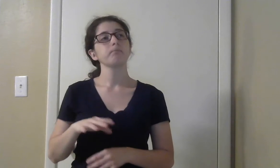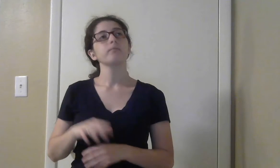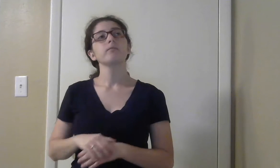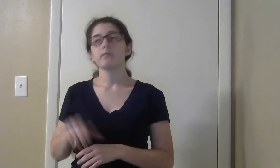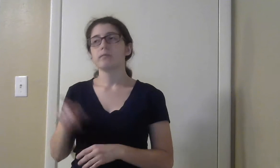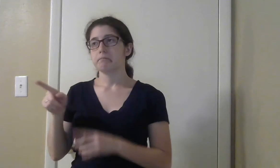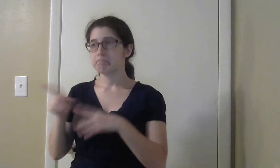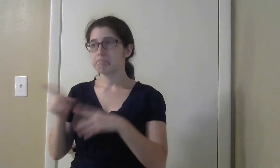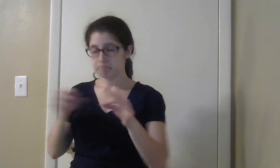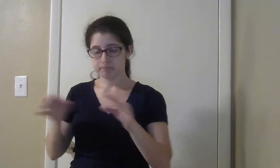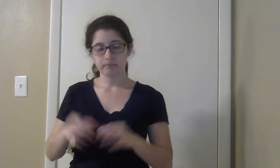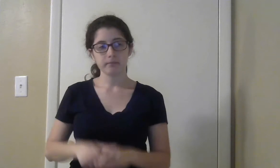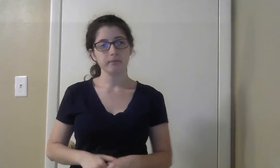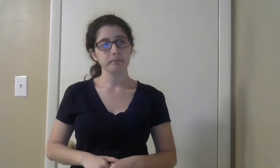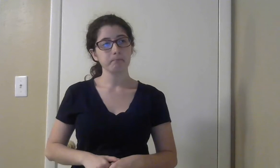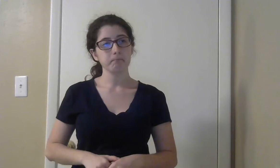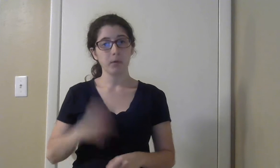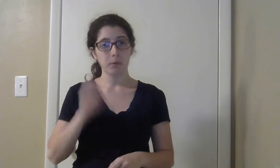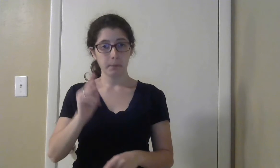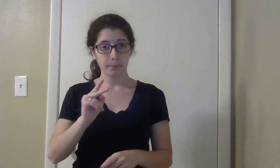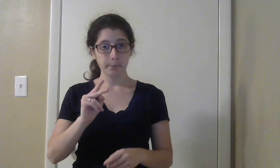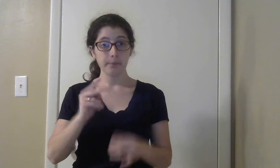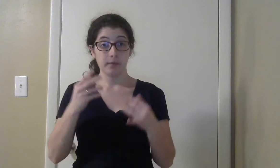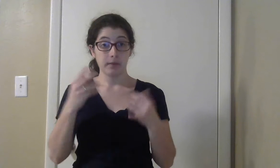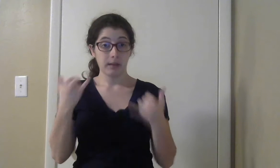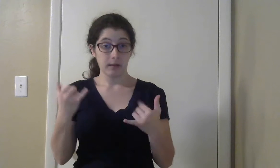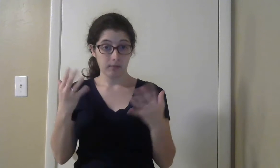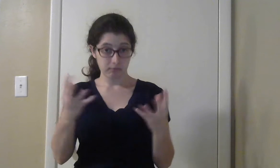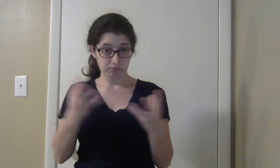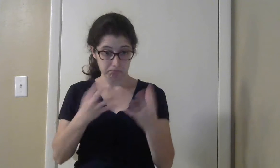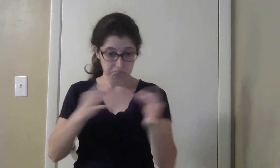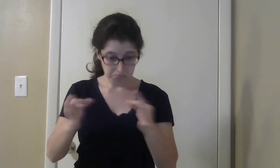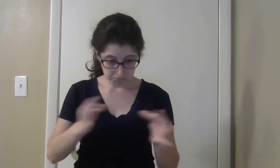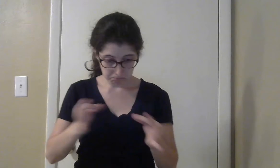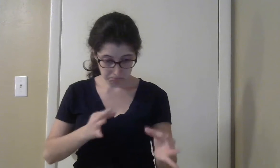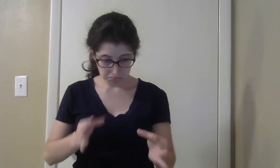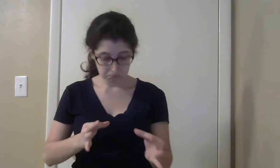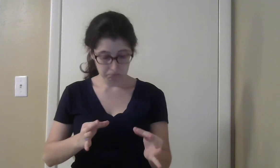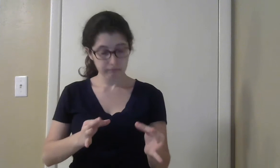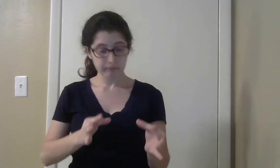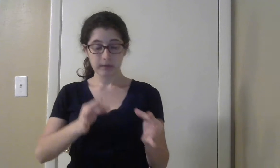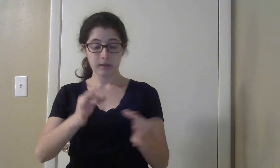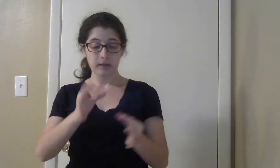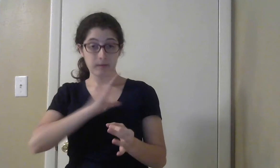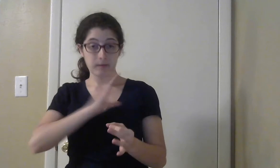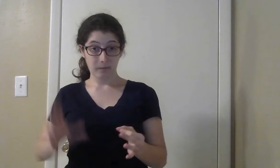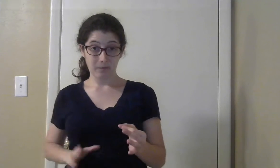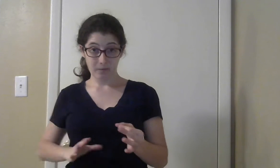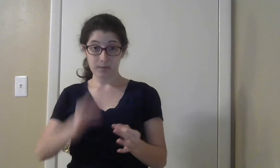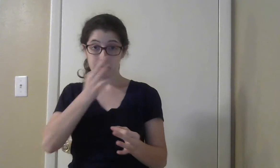generally accepted definition of fasting among Christians over the